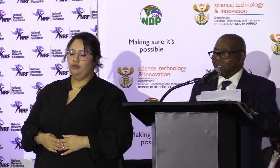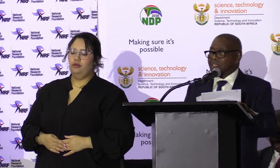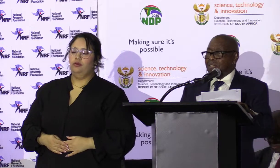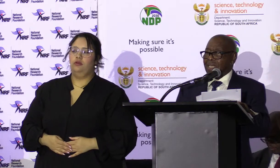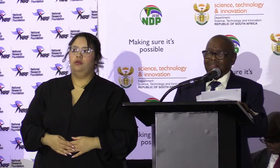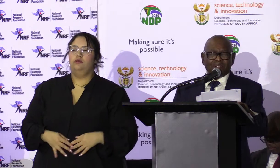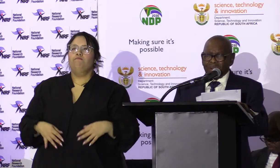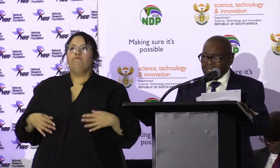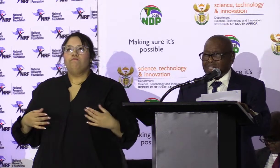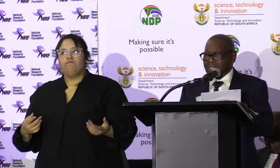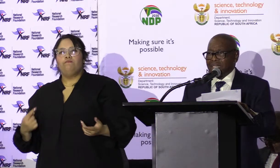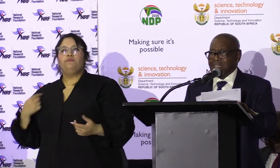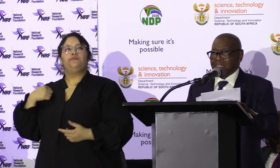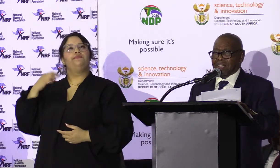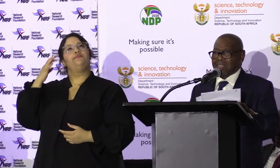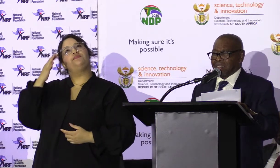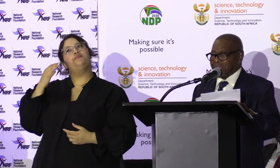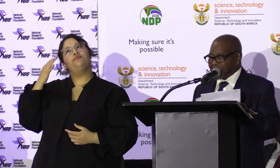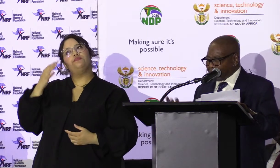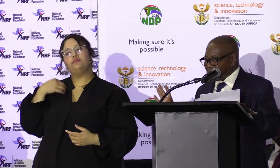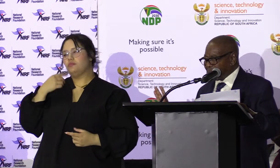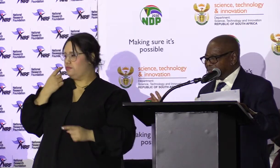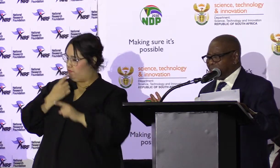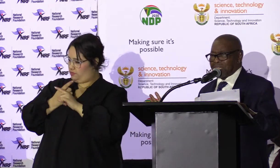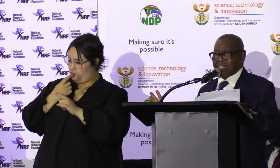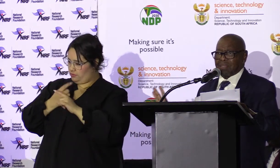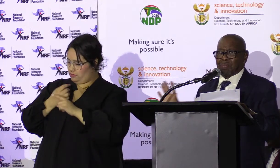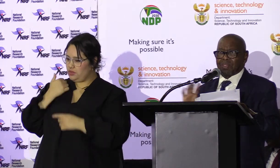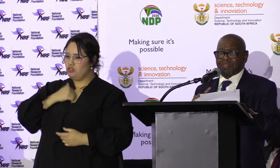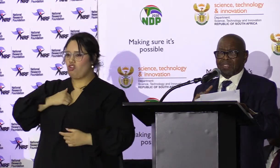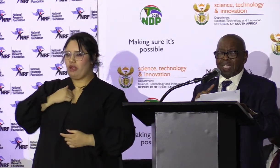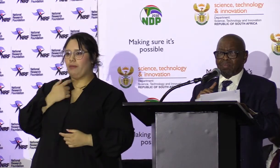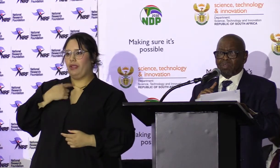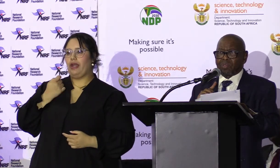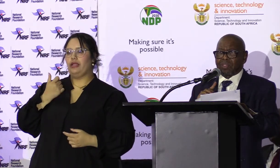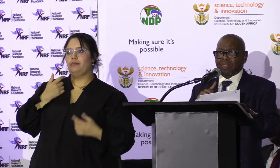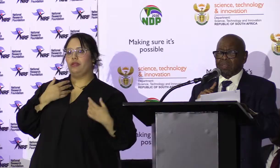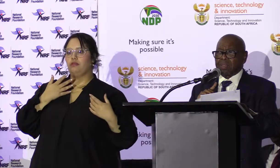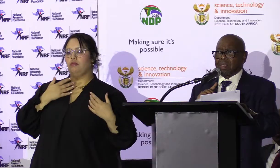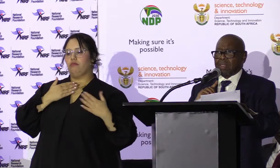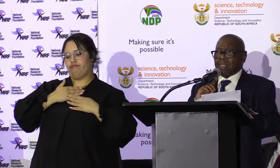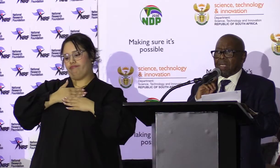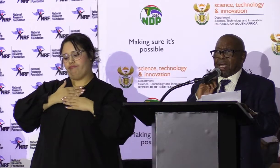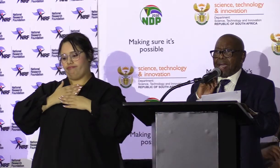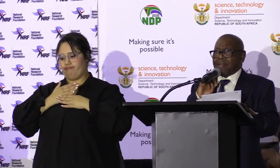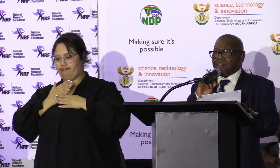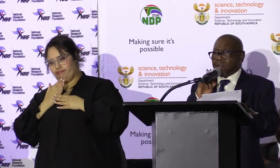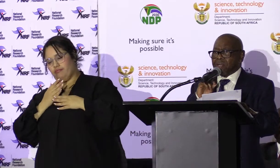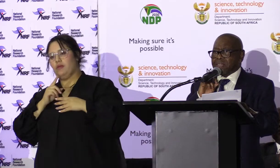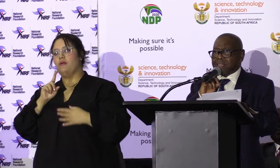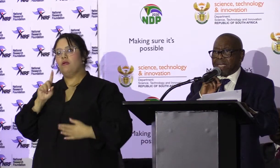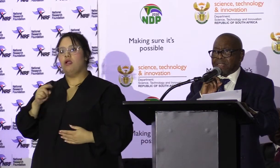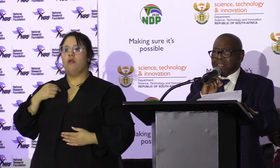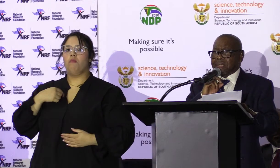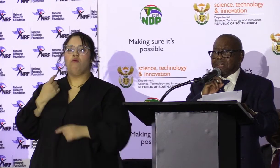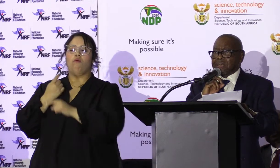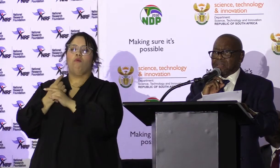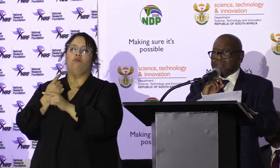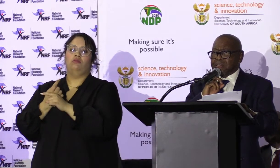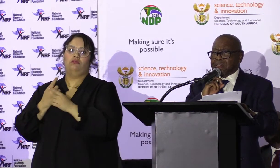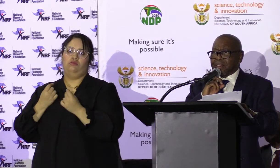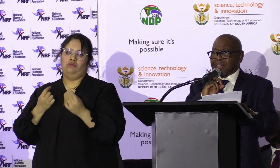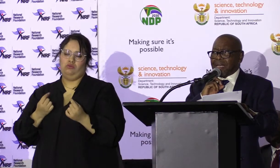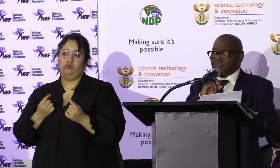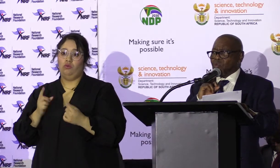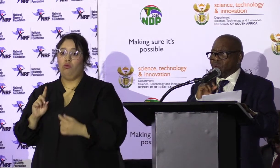Then I thought, I've always done this. Excuse me if I take a bit of time, Dos. I've always done